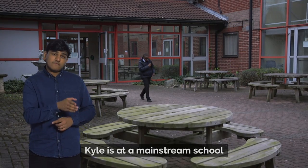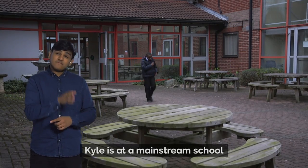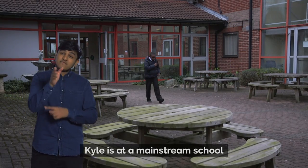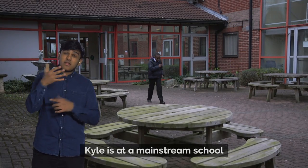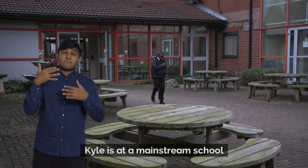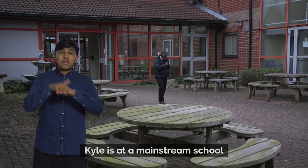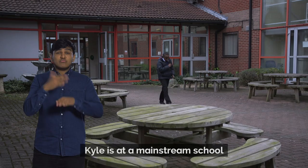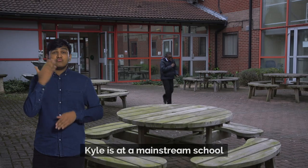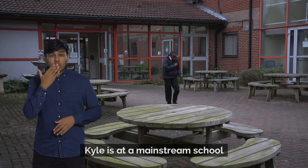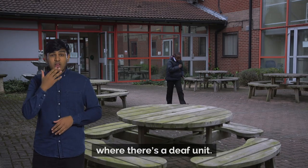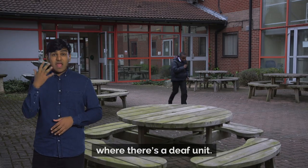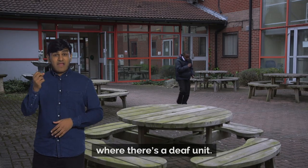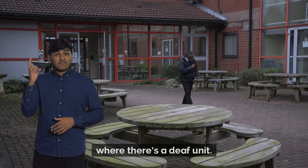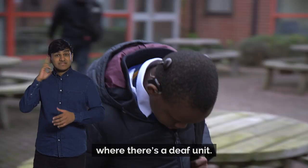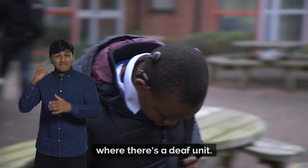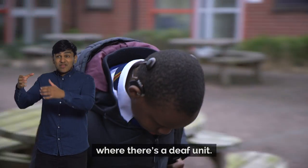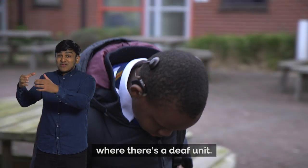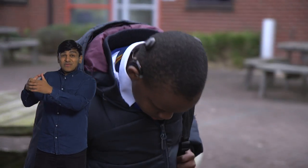Kyle is at a mainstream school where there's a deaf unit.